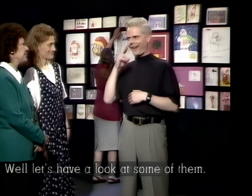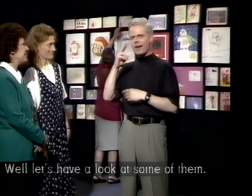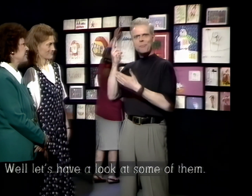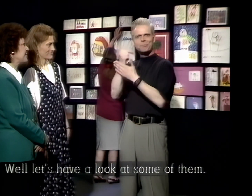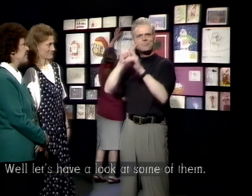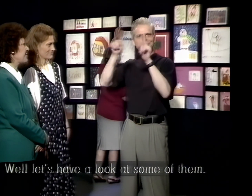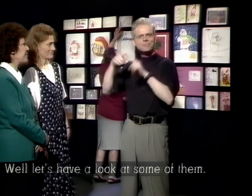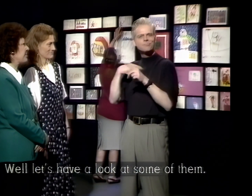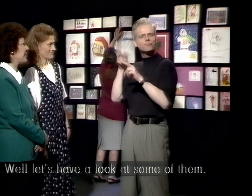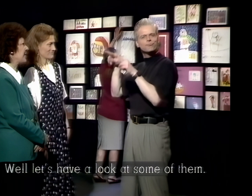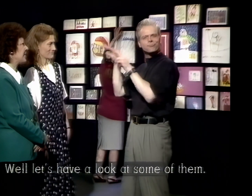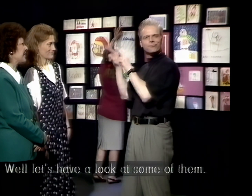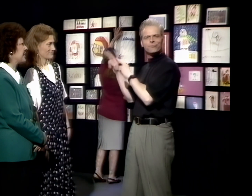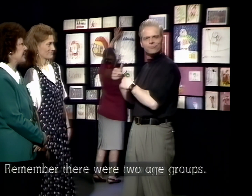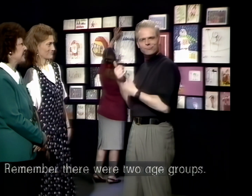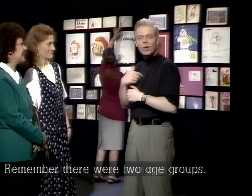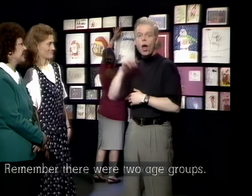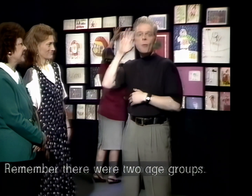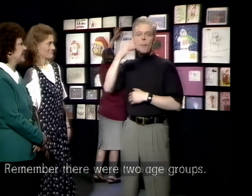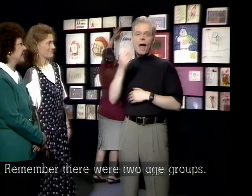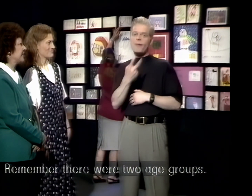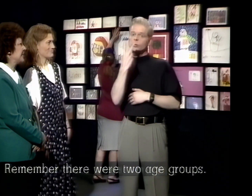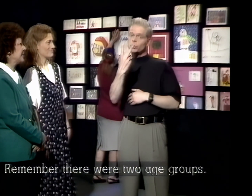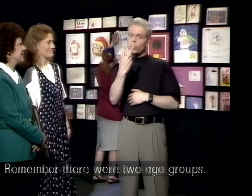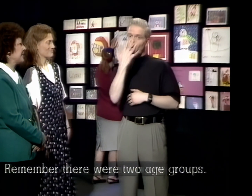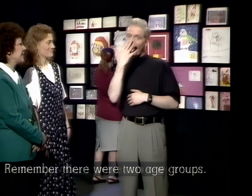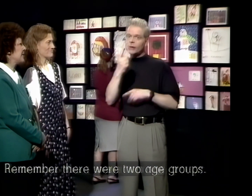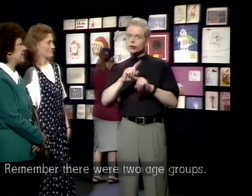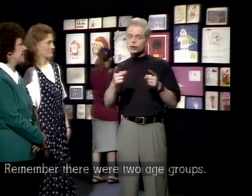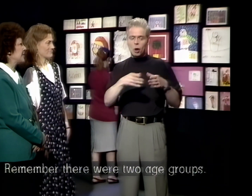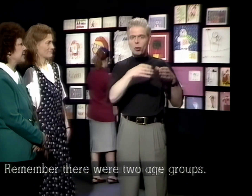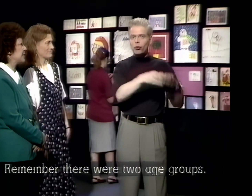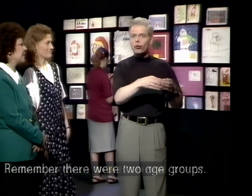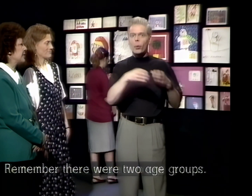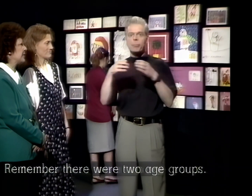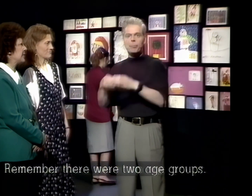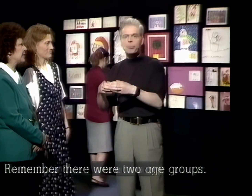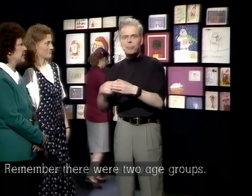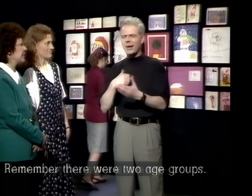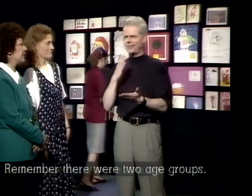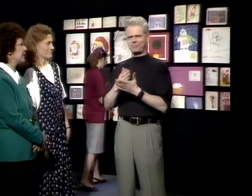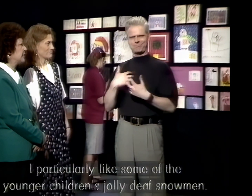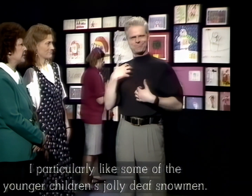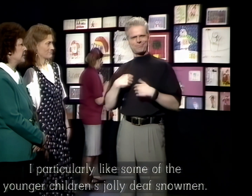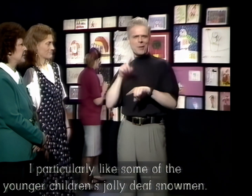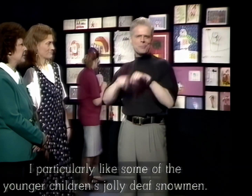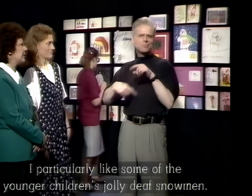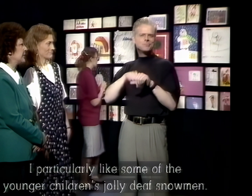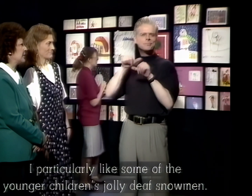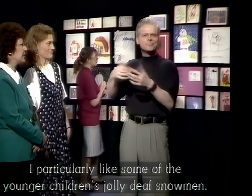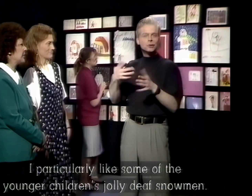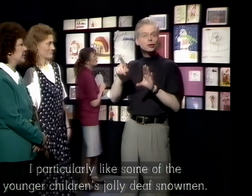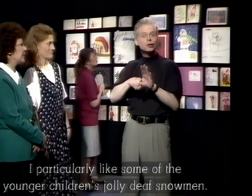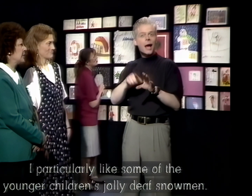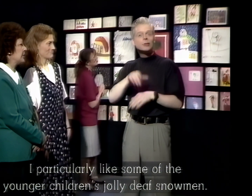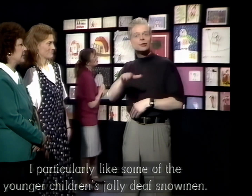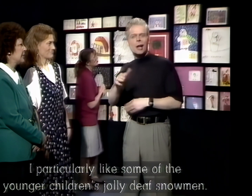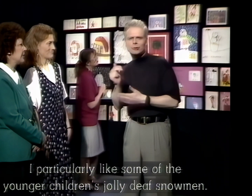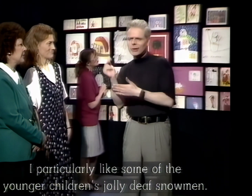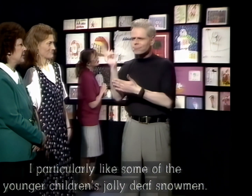Well, let's have a look at some of them. Remember, there were two age groups. I particularly like some of the younger children's jolly